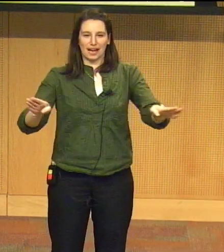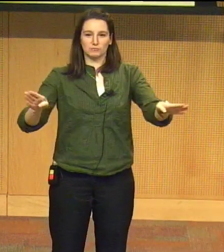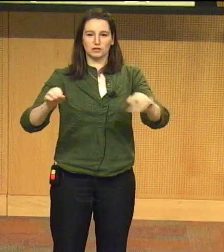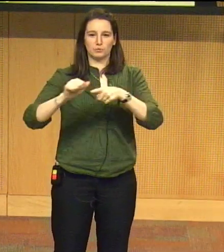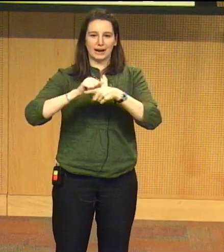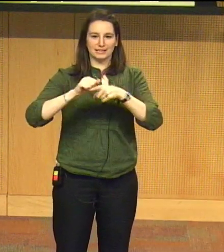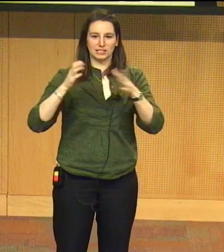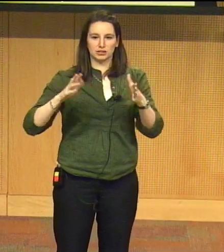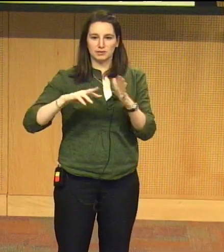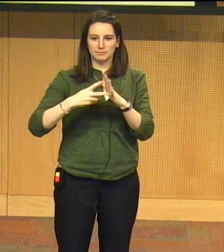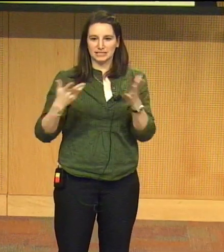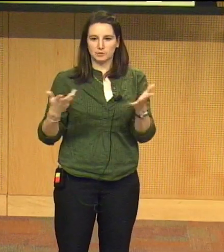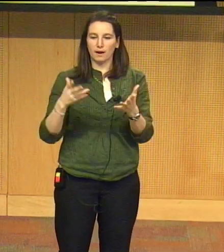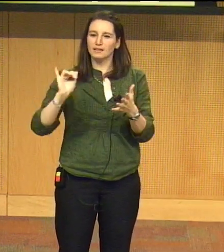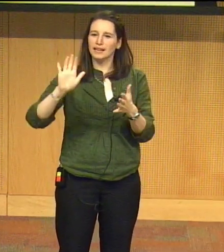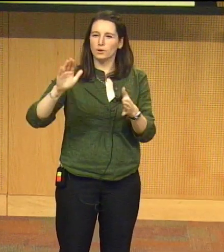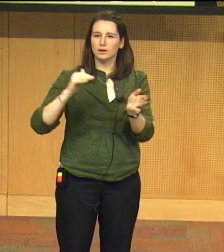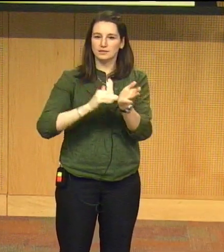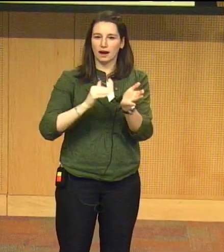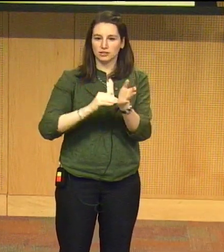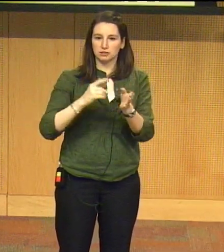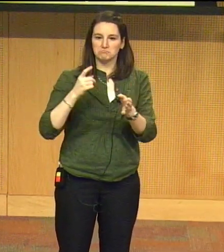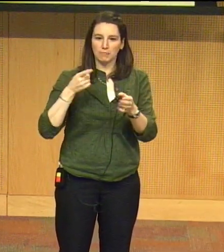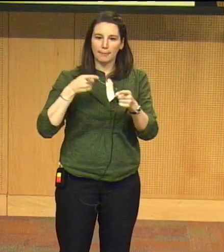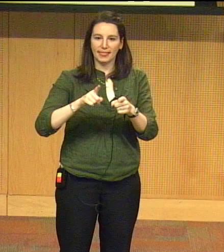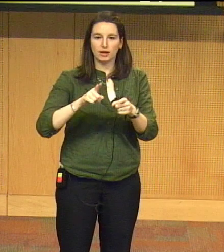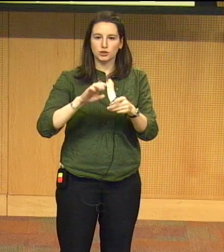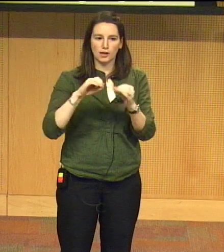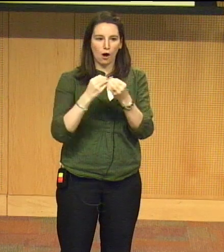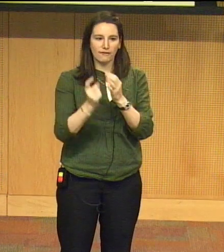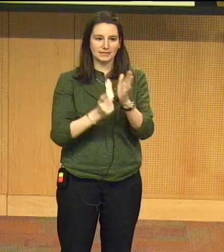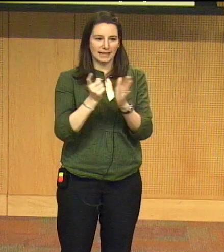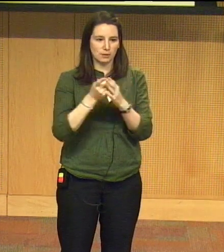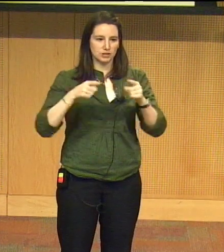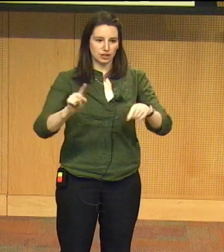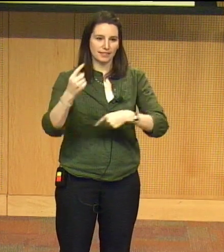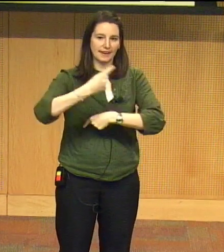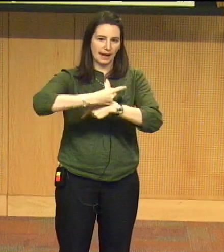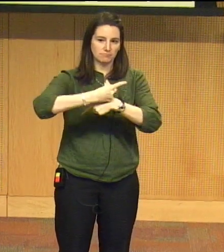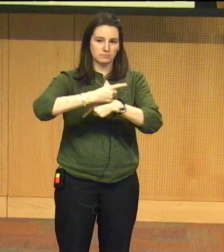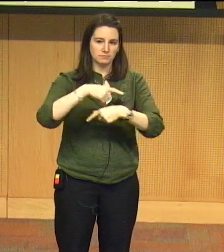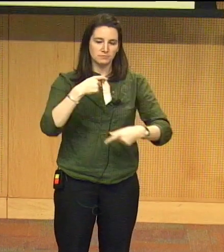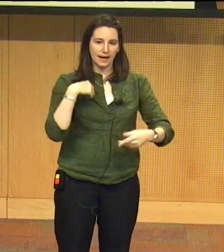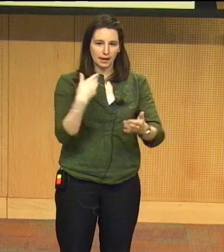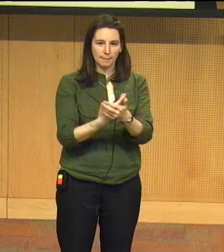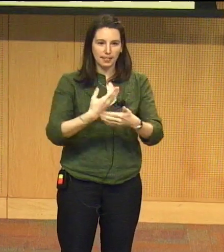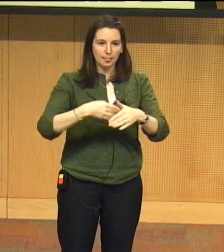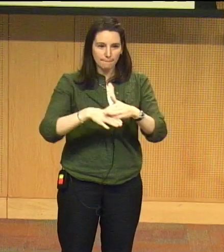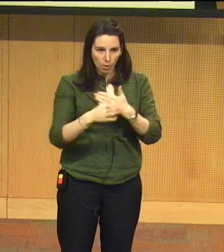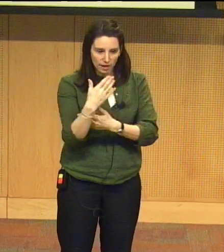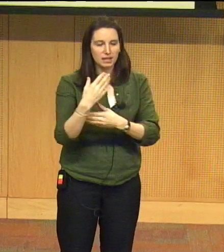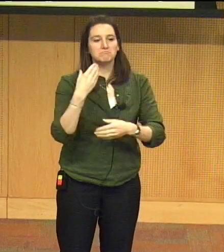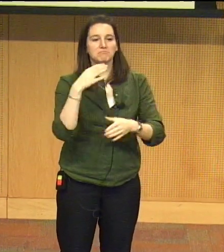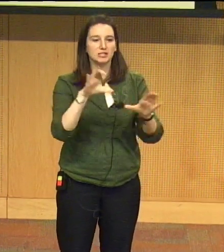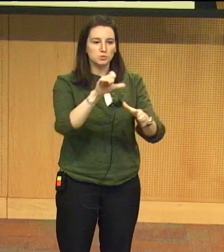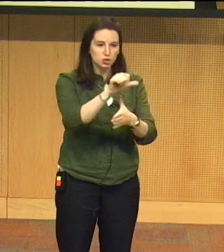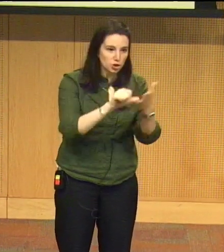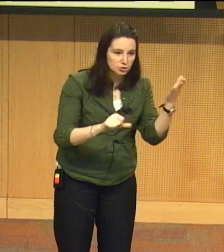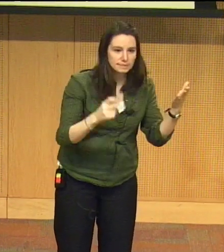general practitioner. Means what? Like you're a doctor, I'm there during office hours during the day. I come in the morning, I do surgery,